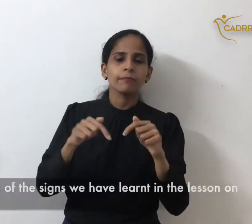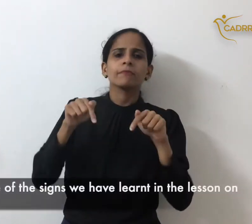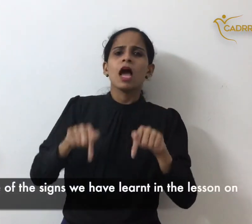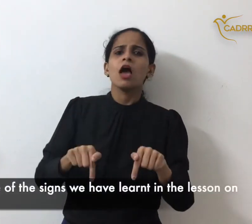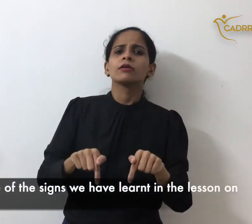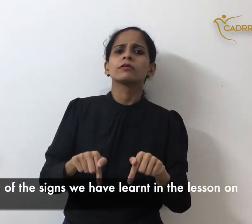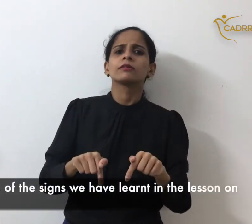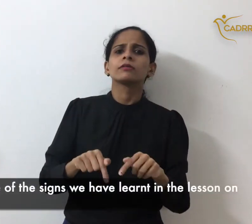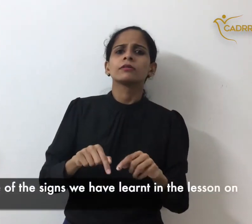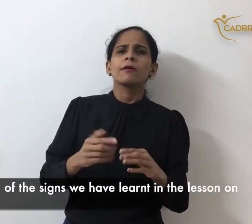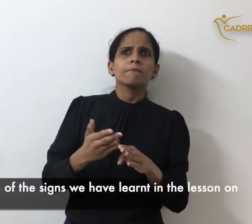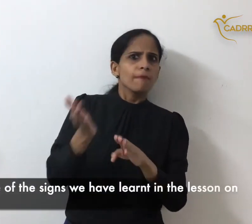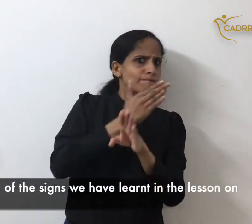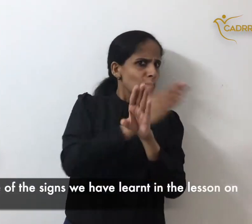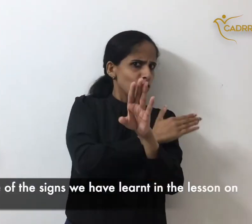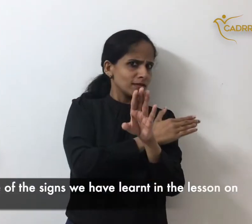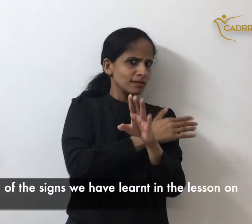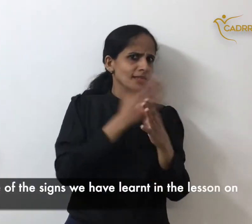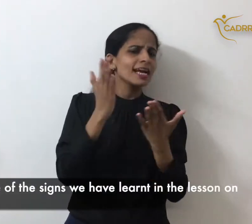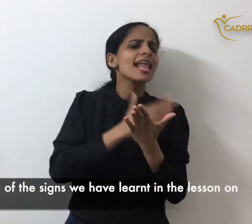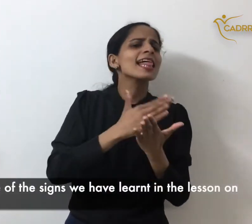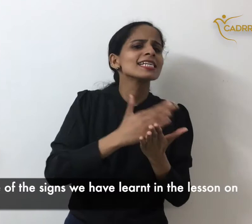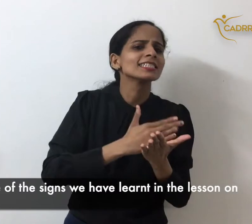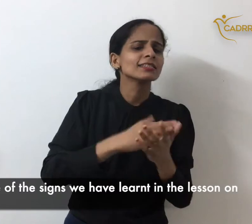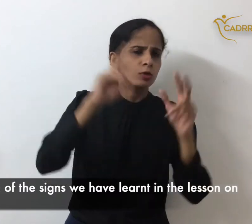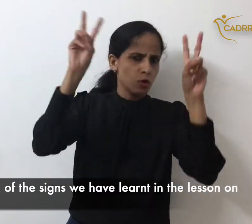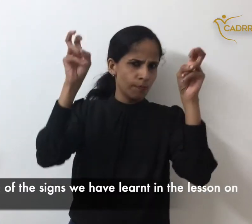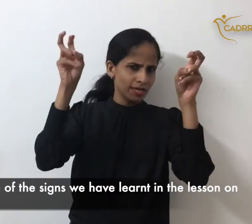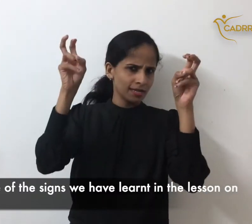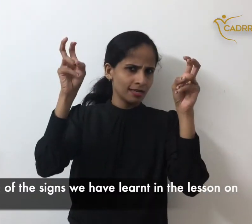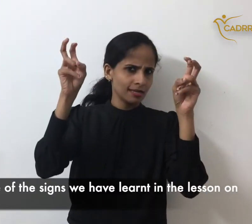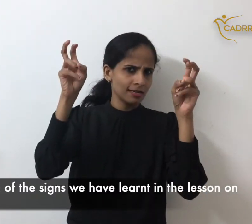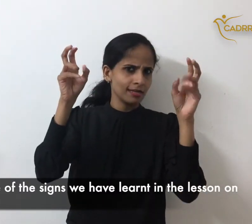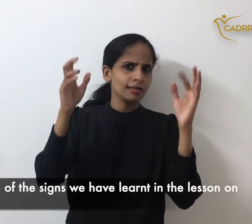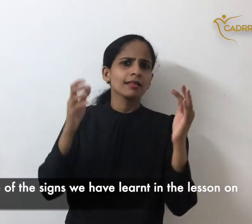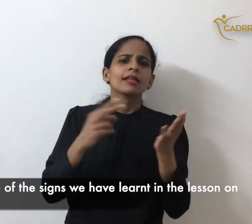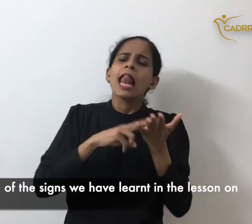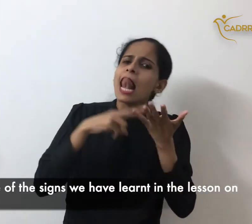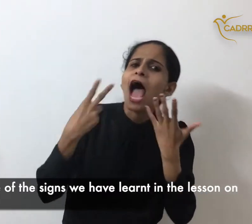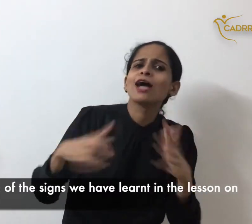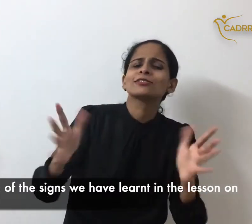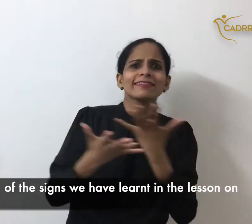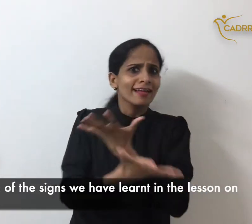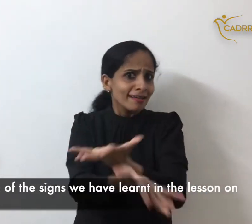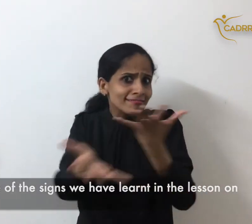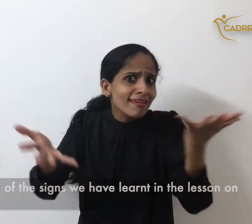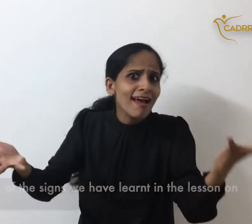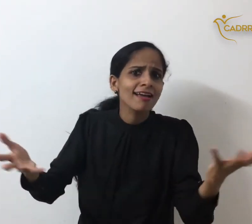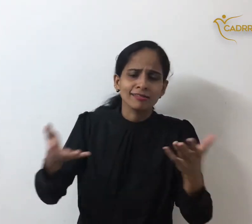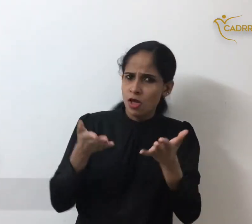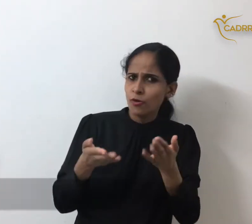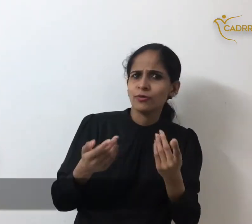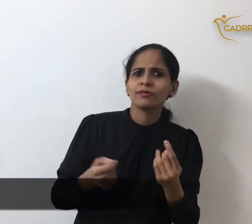Let's look at some of the signs we have learned in the lesson on nature.